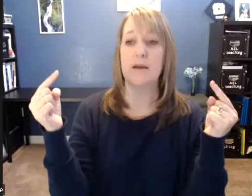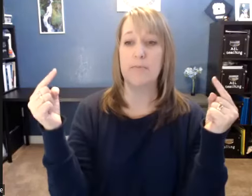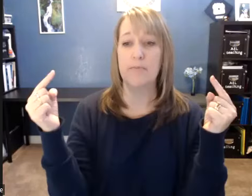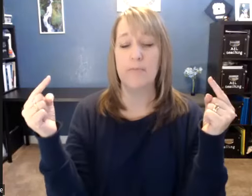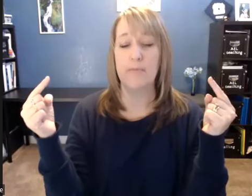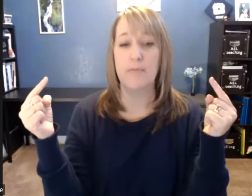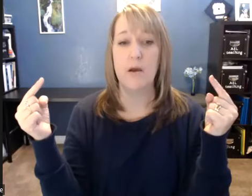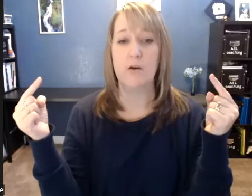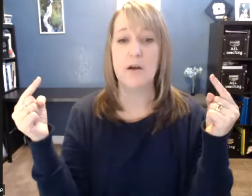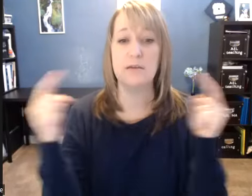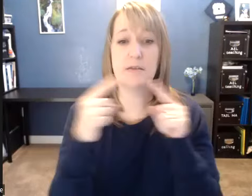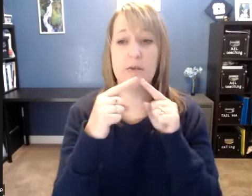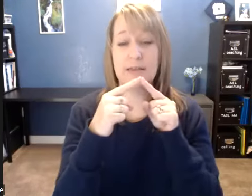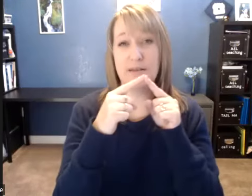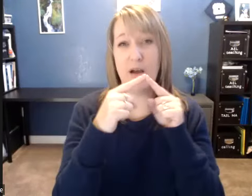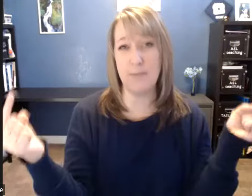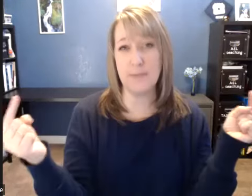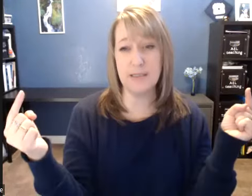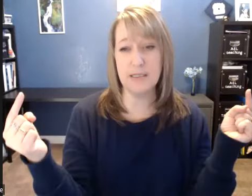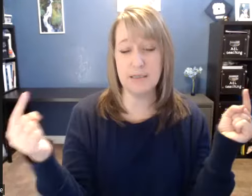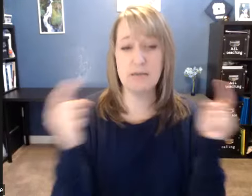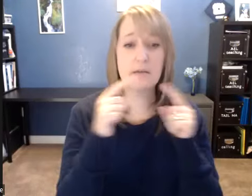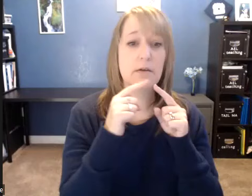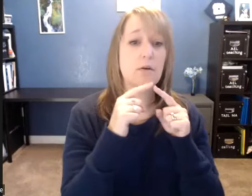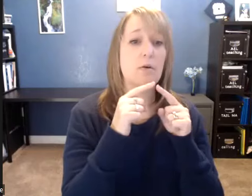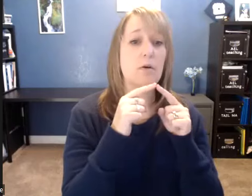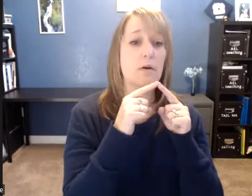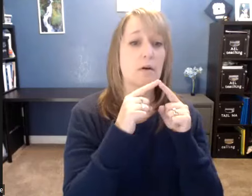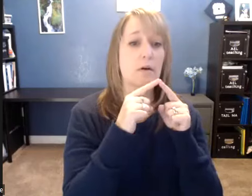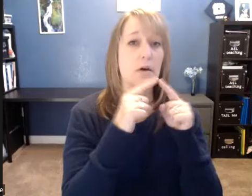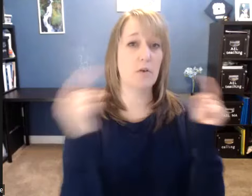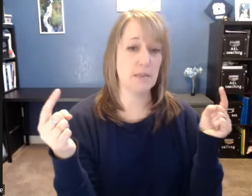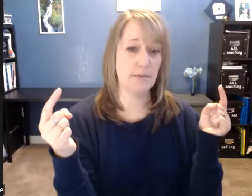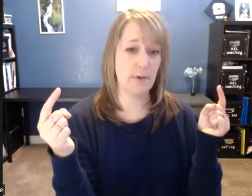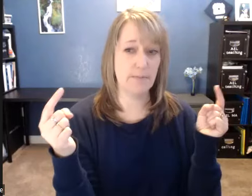come across. So this is opposite or across from.